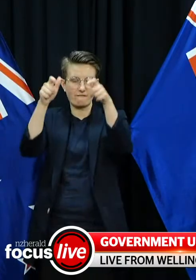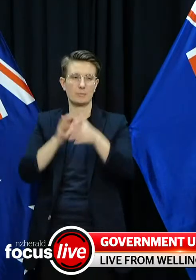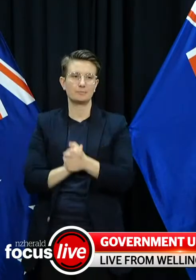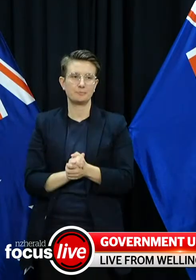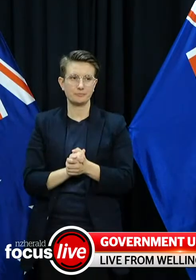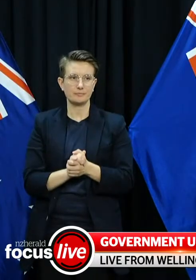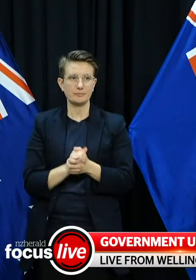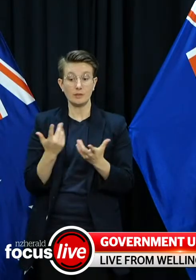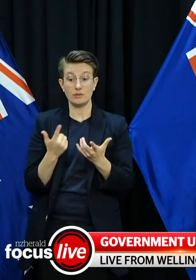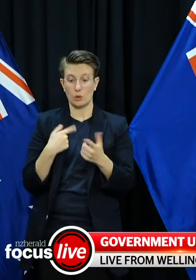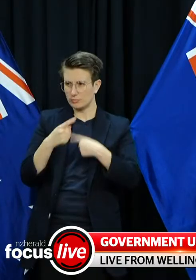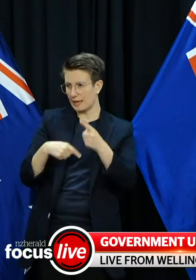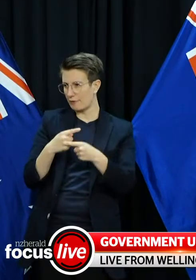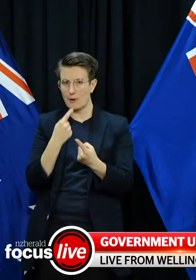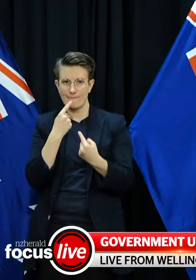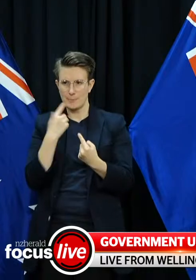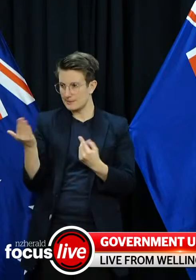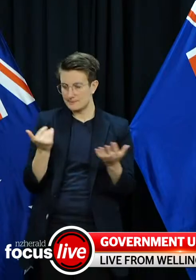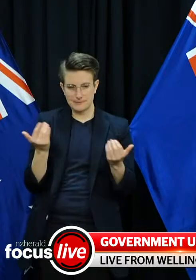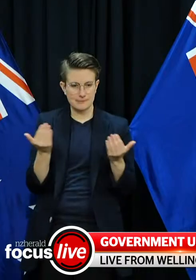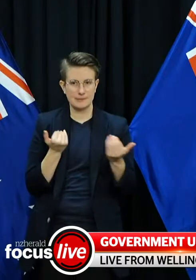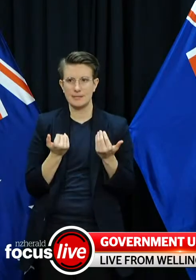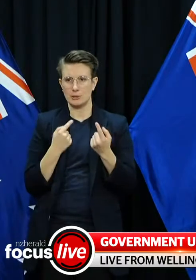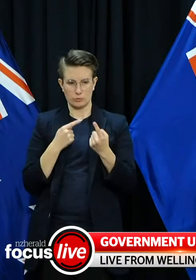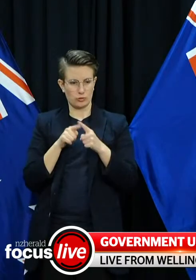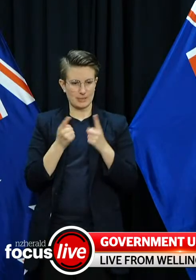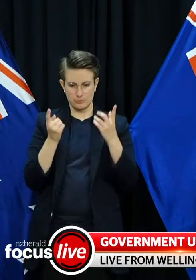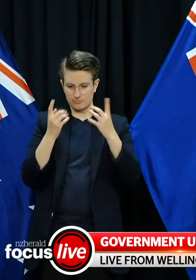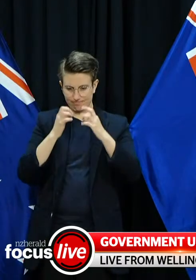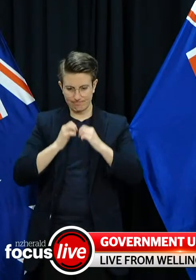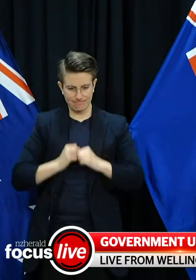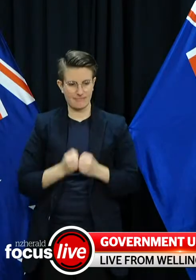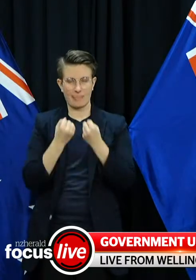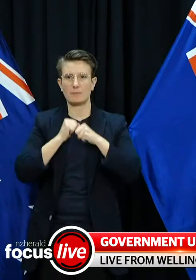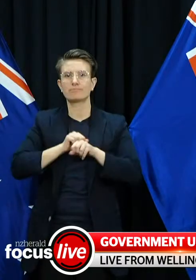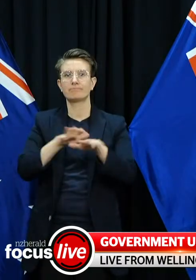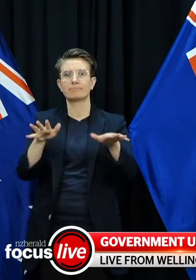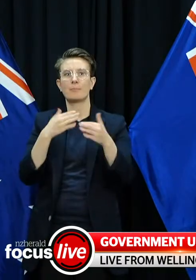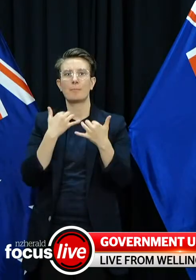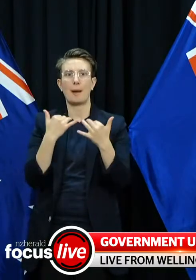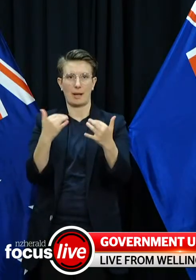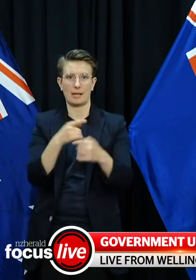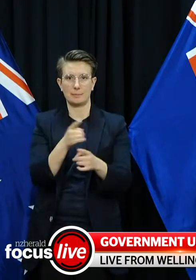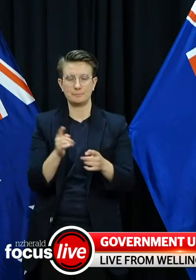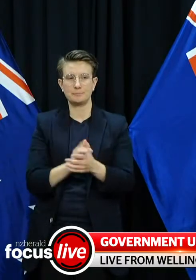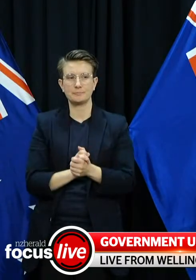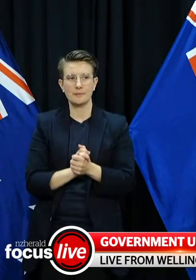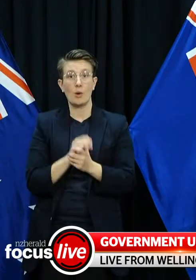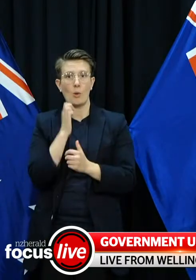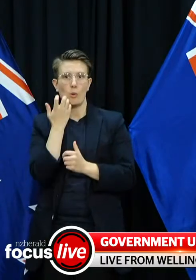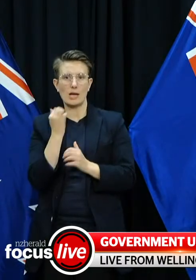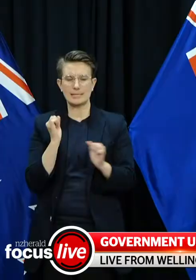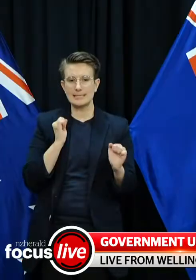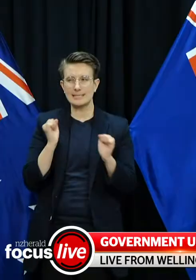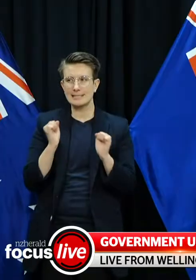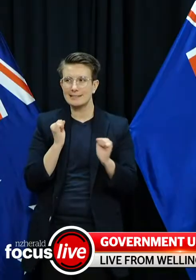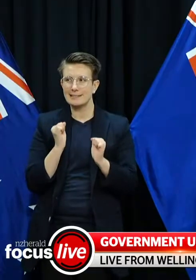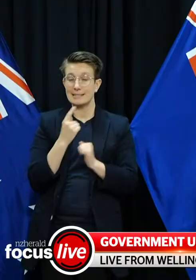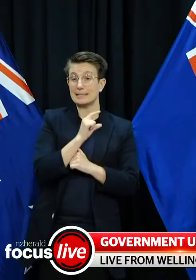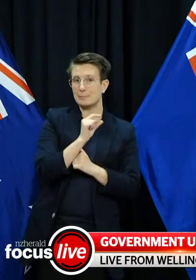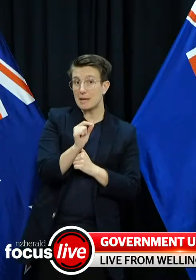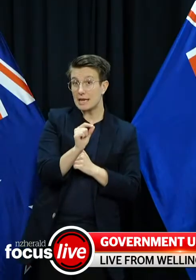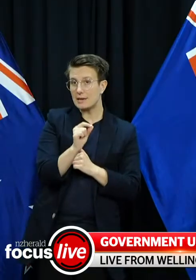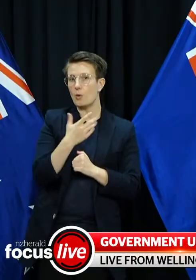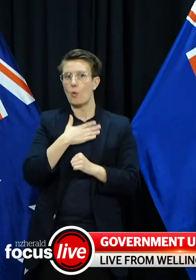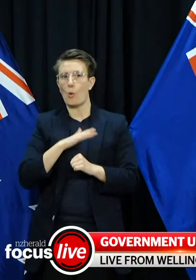trying to assess data and get public information out, and as the Minister indicated earlier on, it's a constant tension between speed